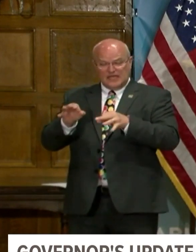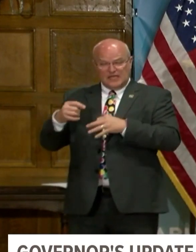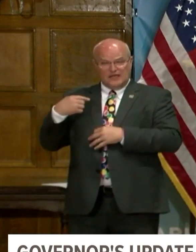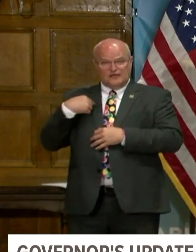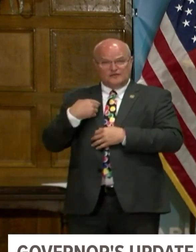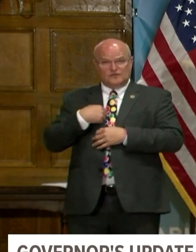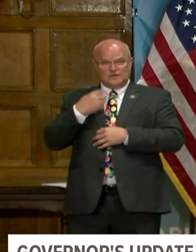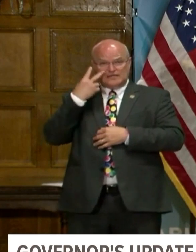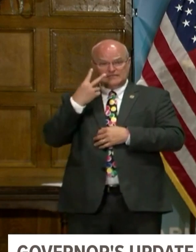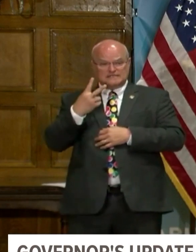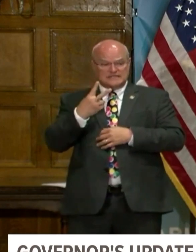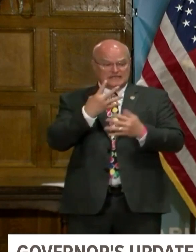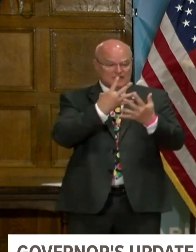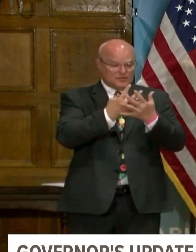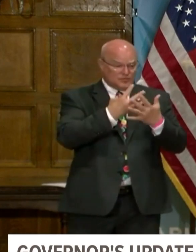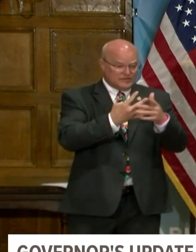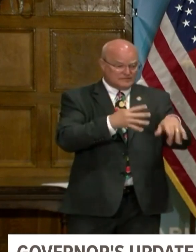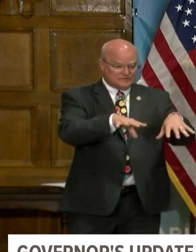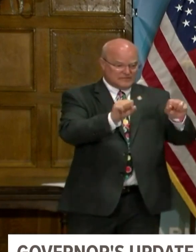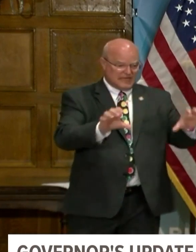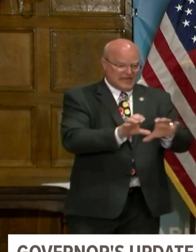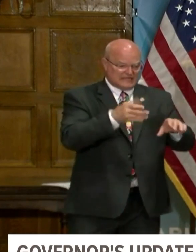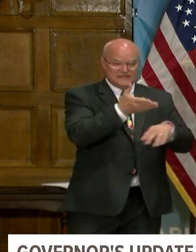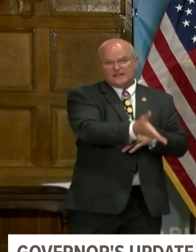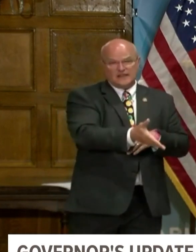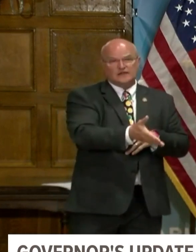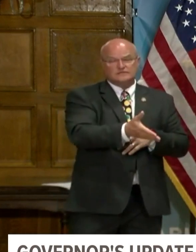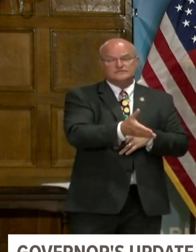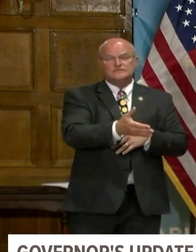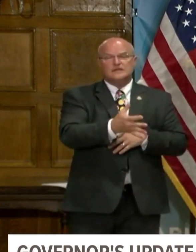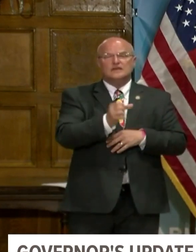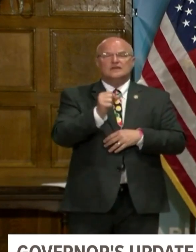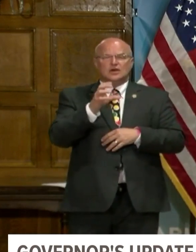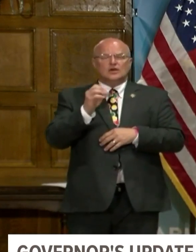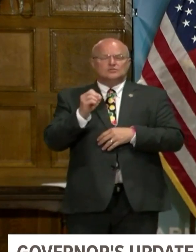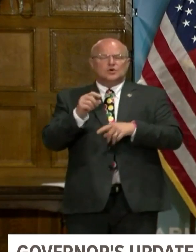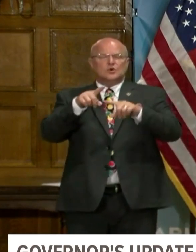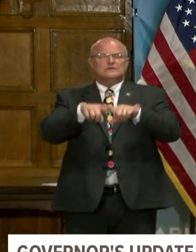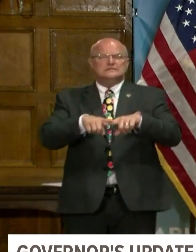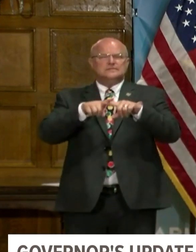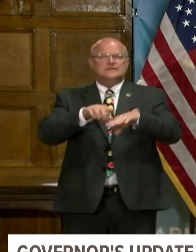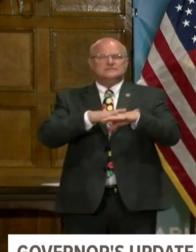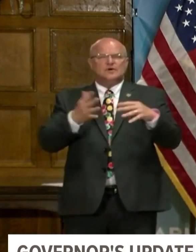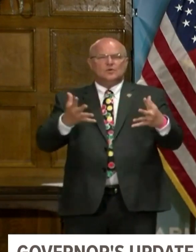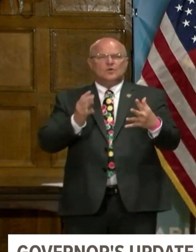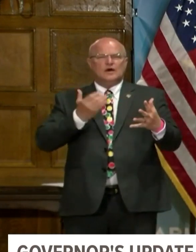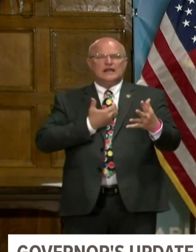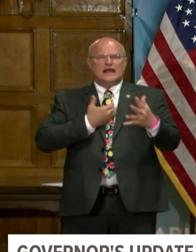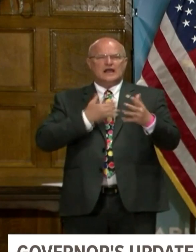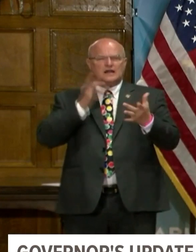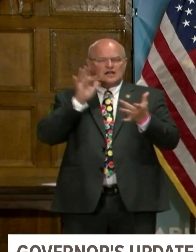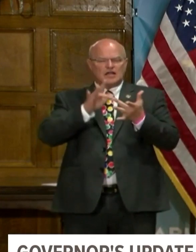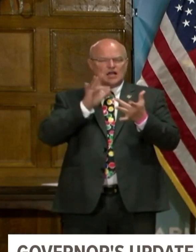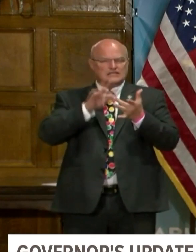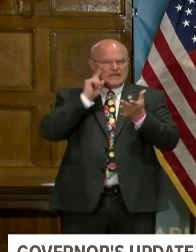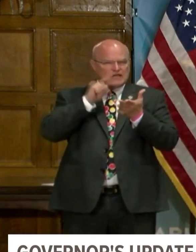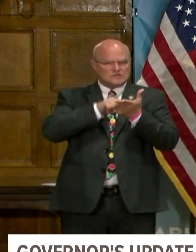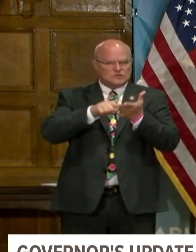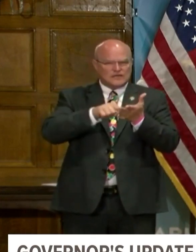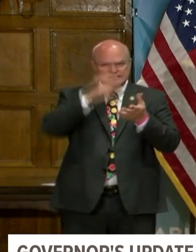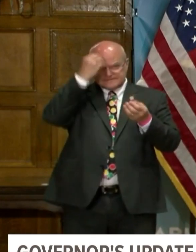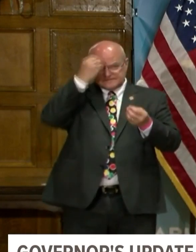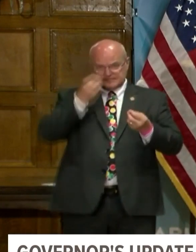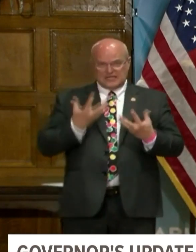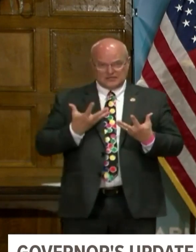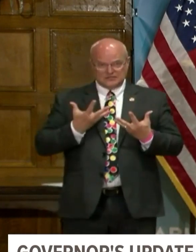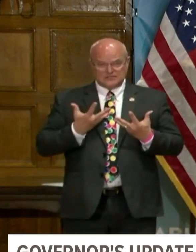we see it in the prisons, we take action that's there. And so it depends upon what our contact tracing tells us to